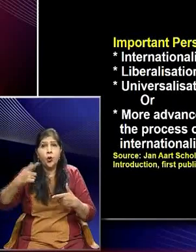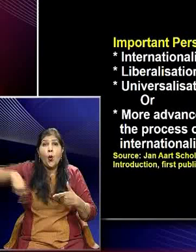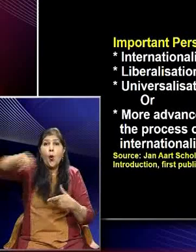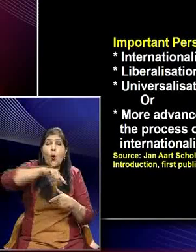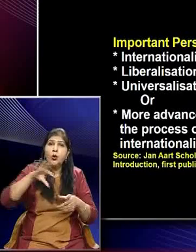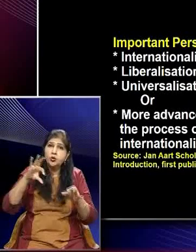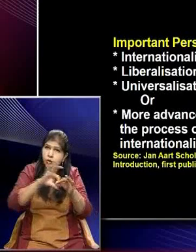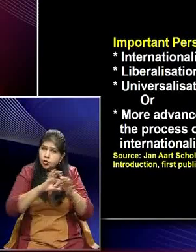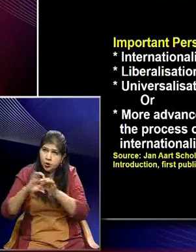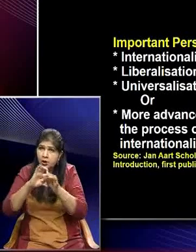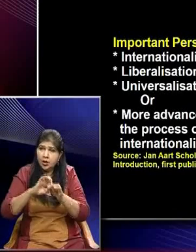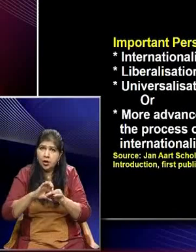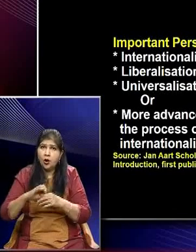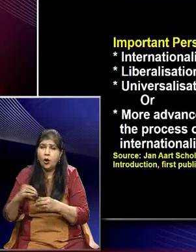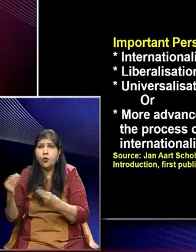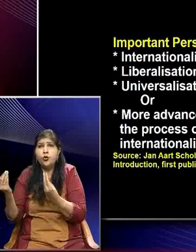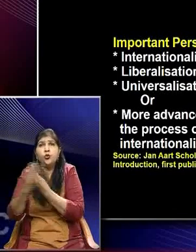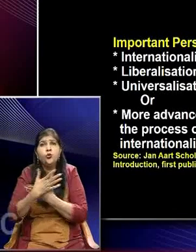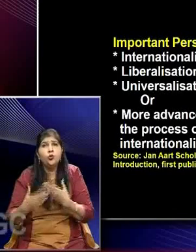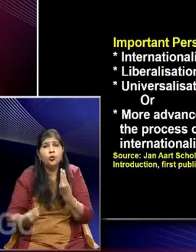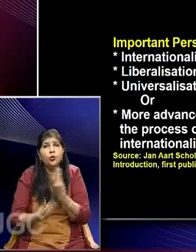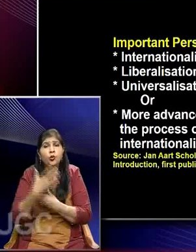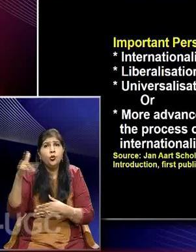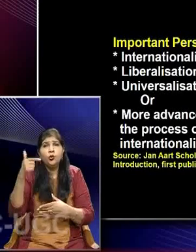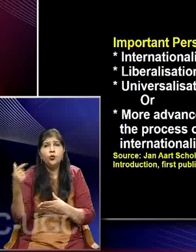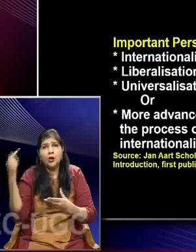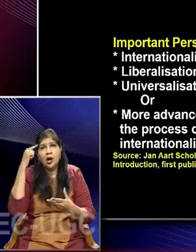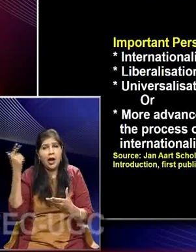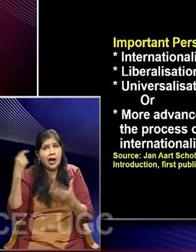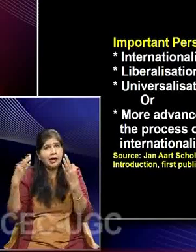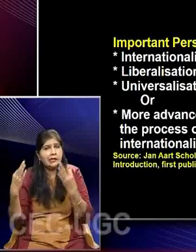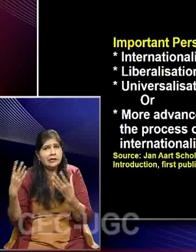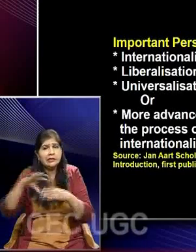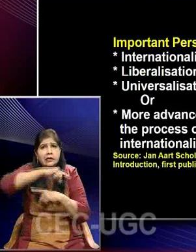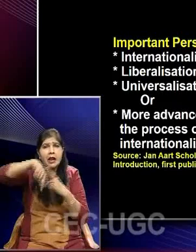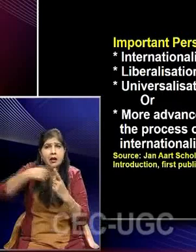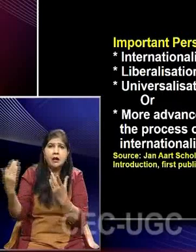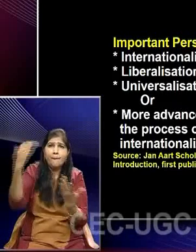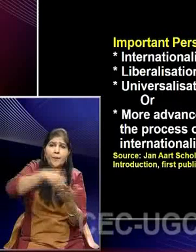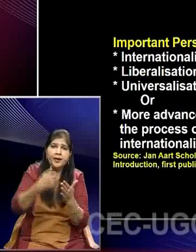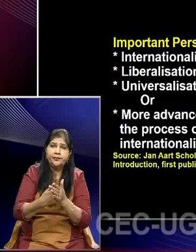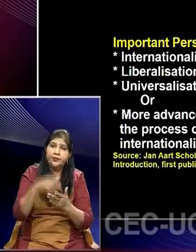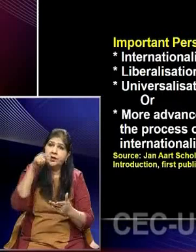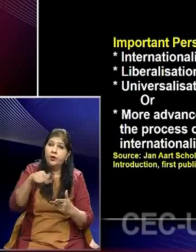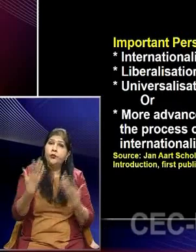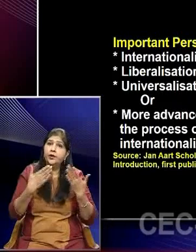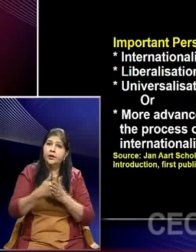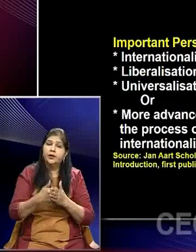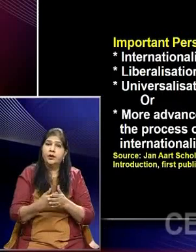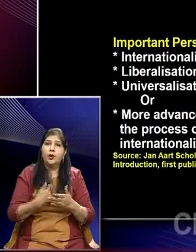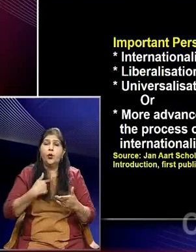universalization or westernization. That is, globalization therefore then with